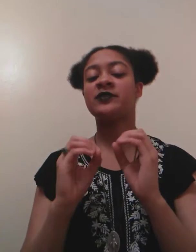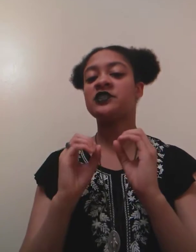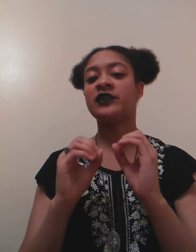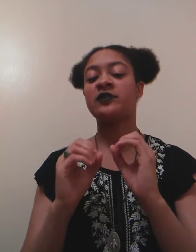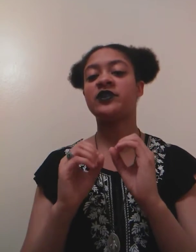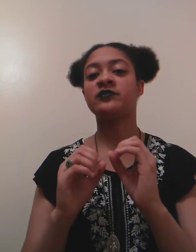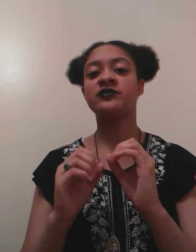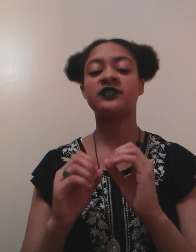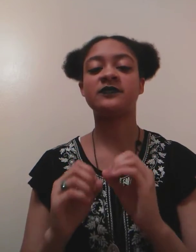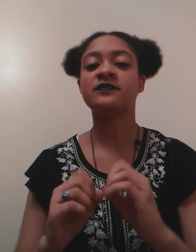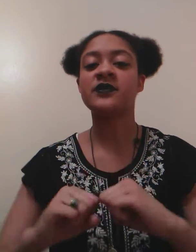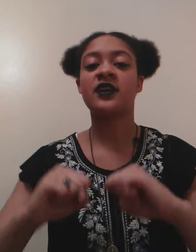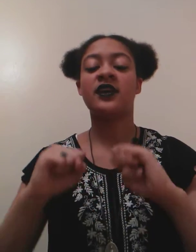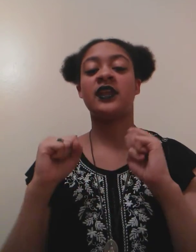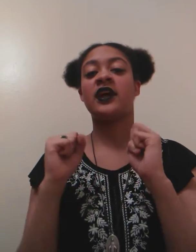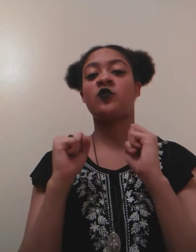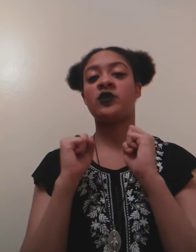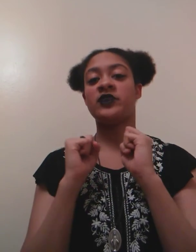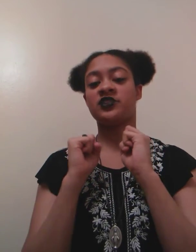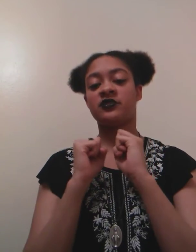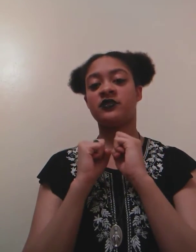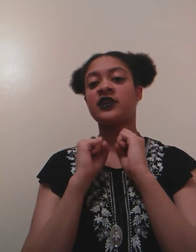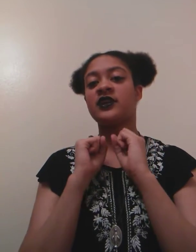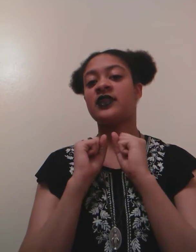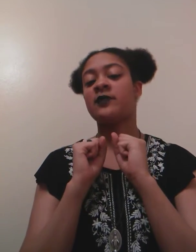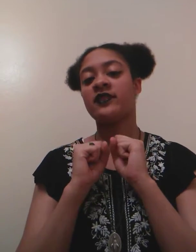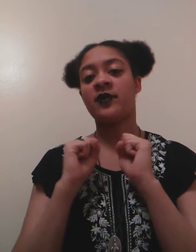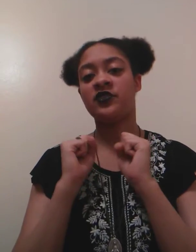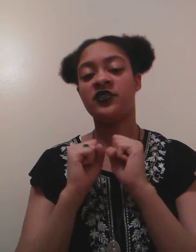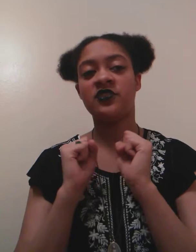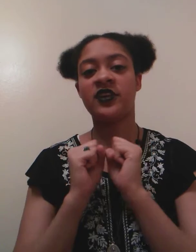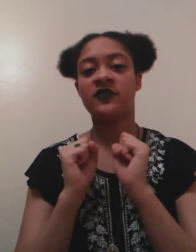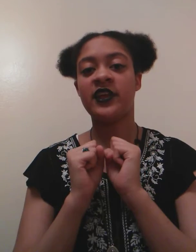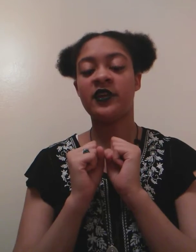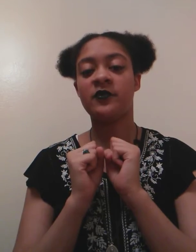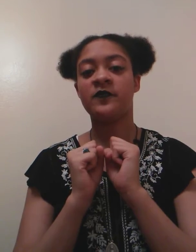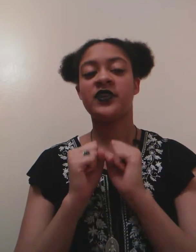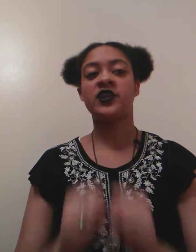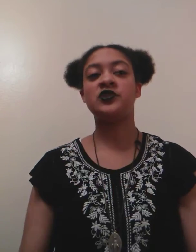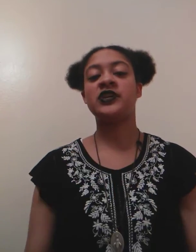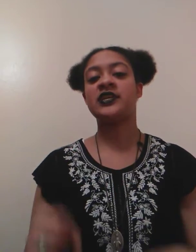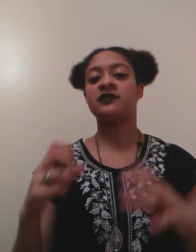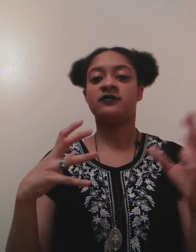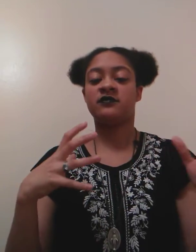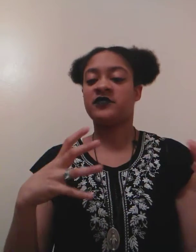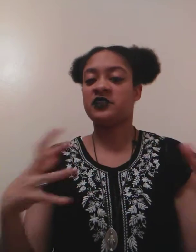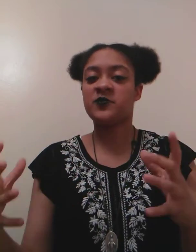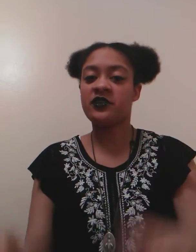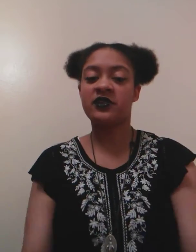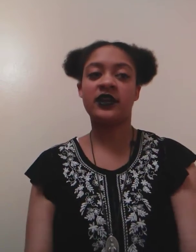bunch of random numbers. And I want to make sure that by the time you get to your next video, you can fingerspell your